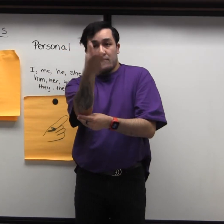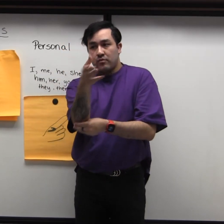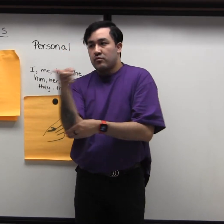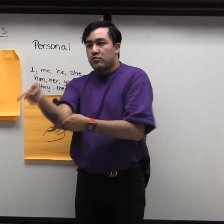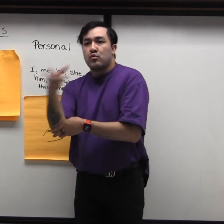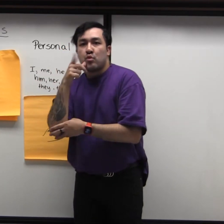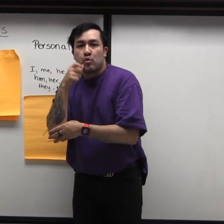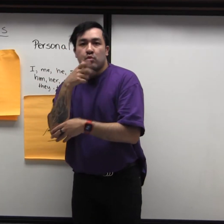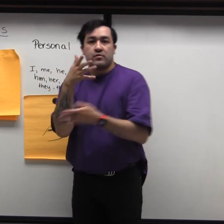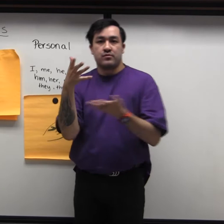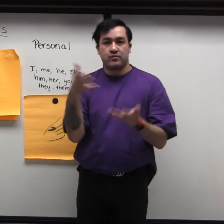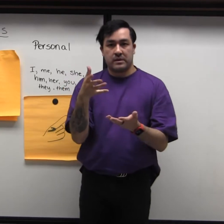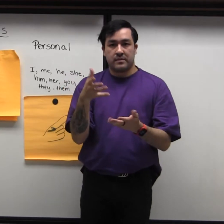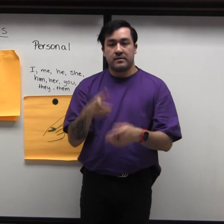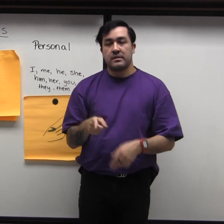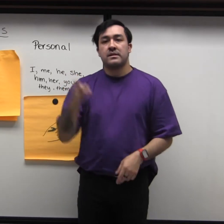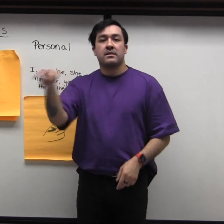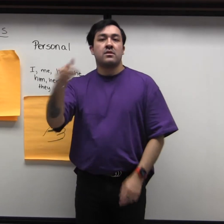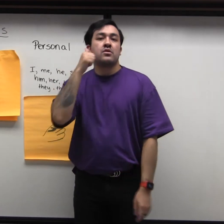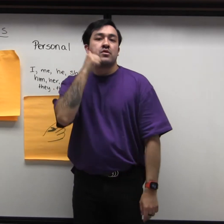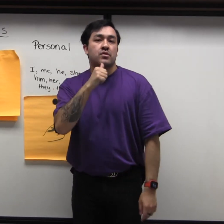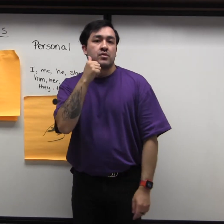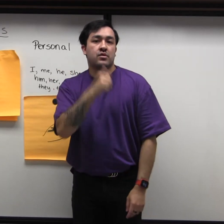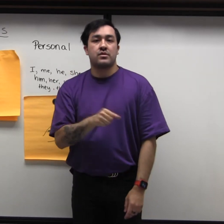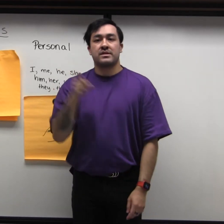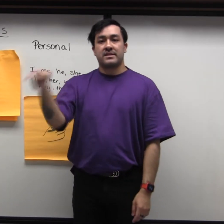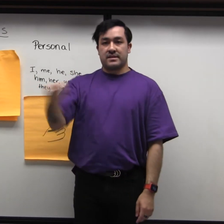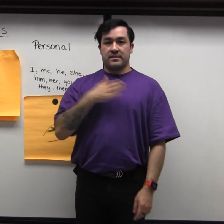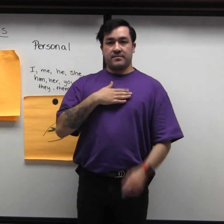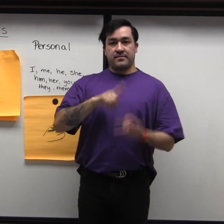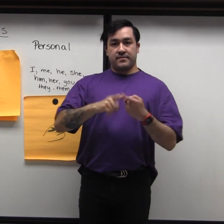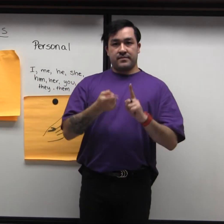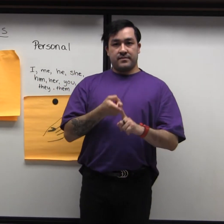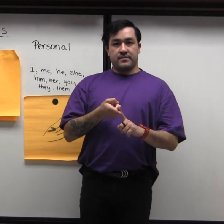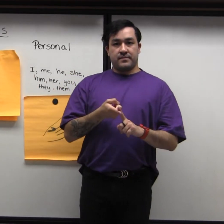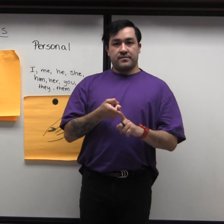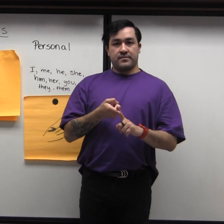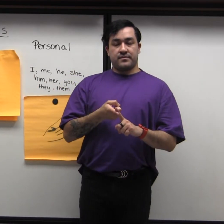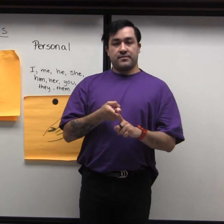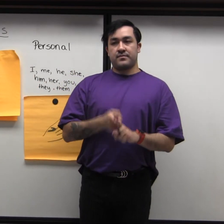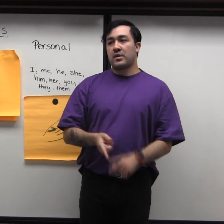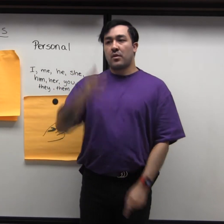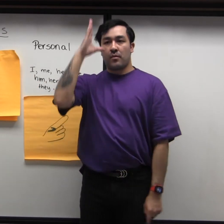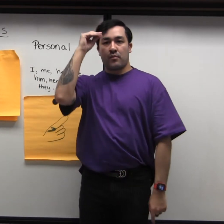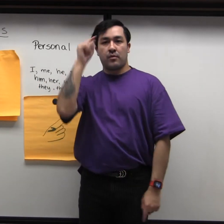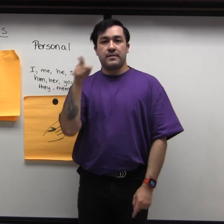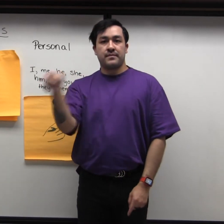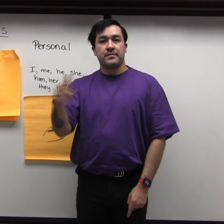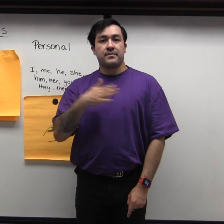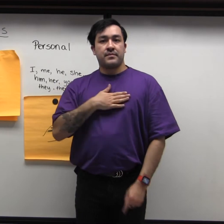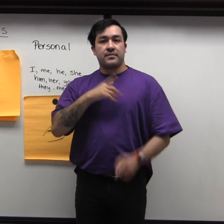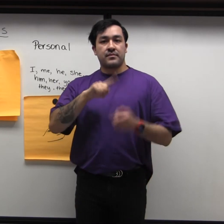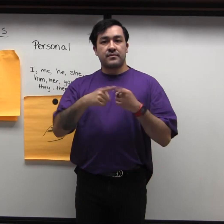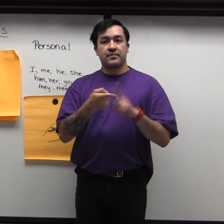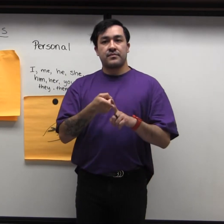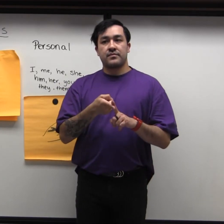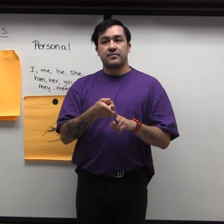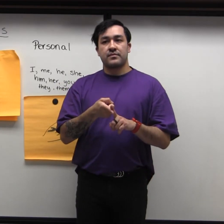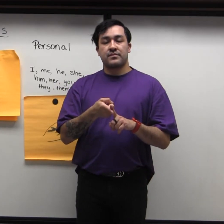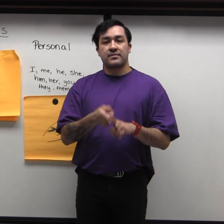add meaning to that point. So I have to create the referent first. So a girl, she's my friend. He's my friend, right?